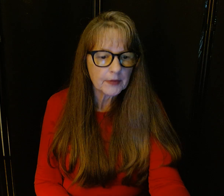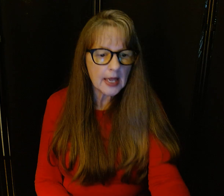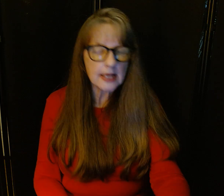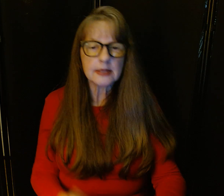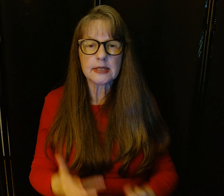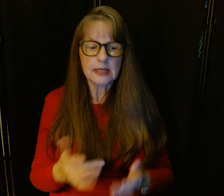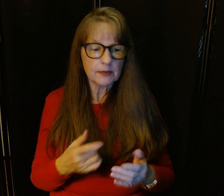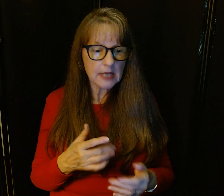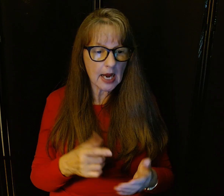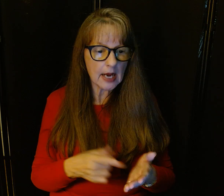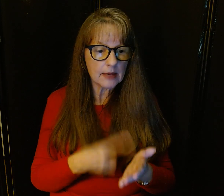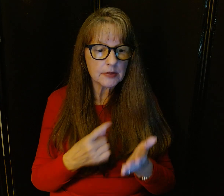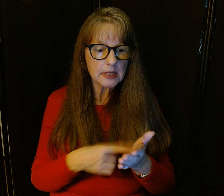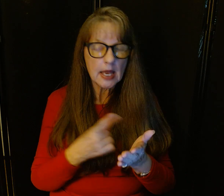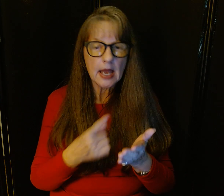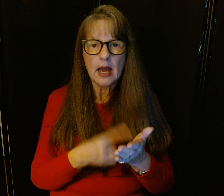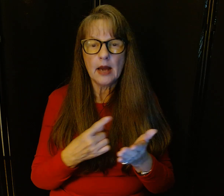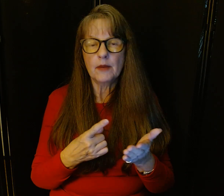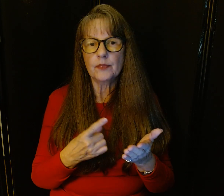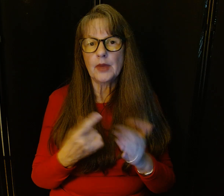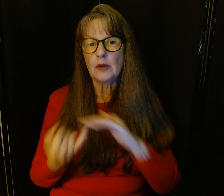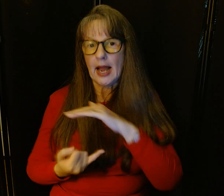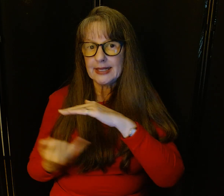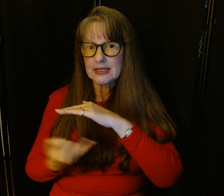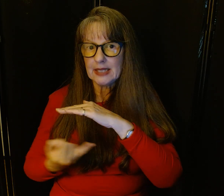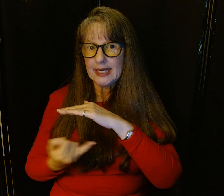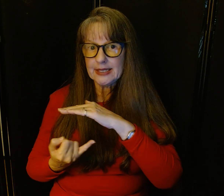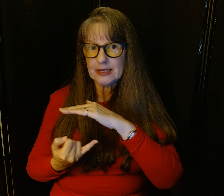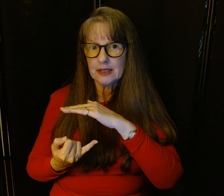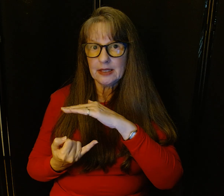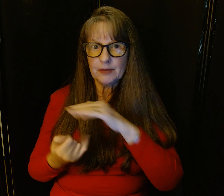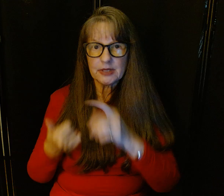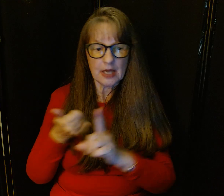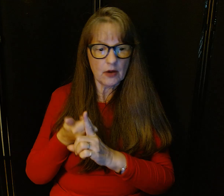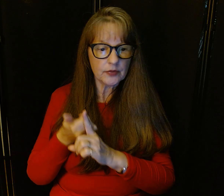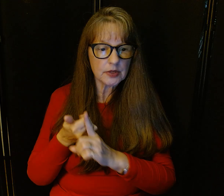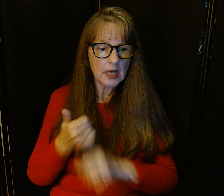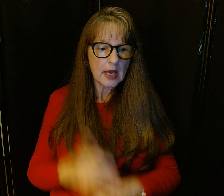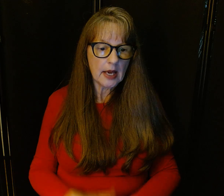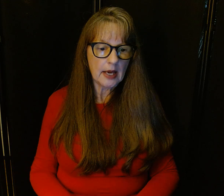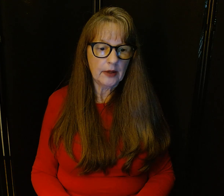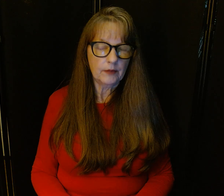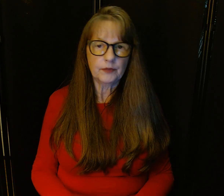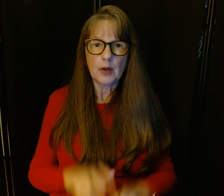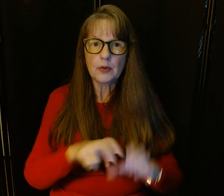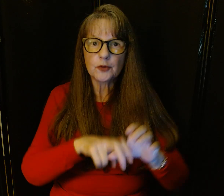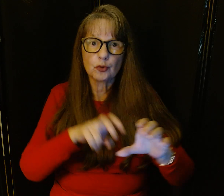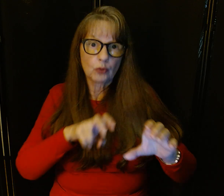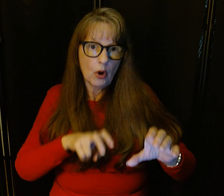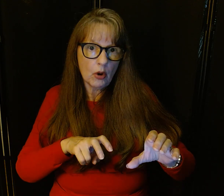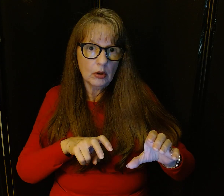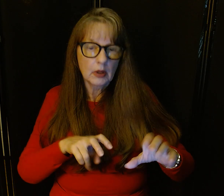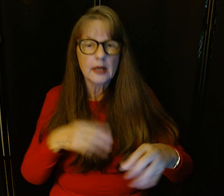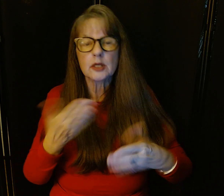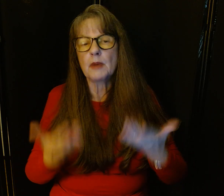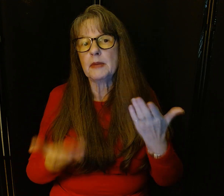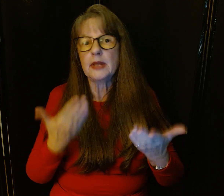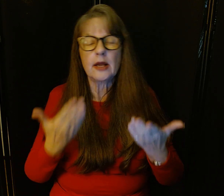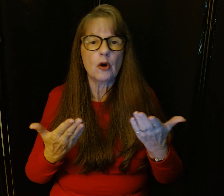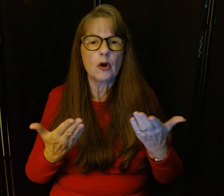And sometimes they'll isolate themselves and withdraw because maybe they